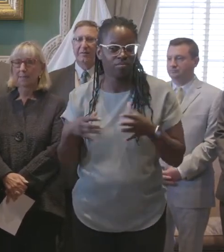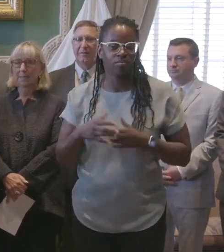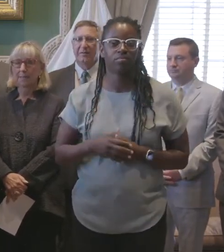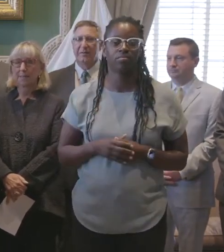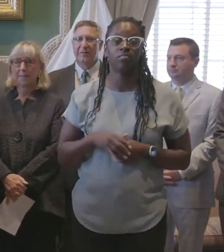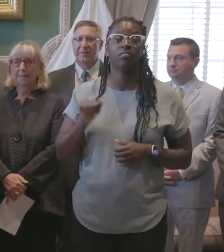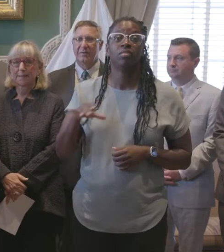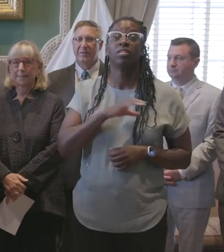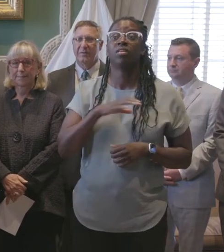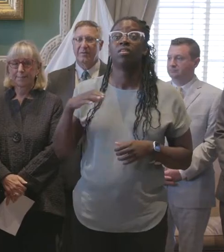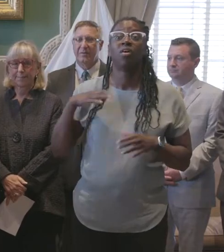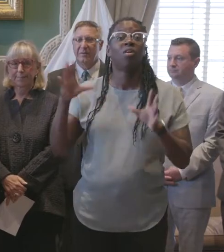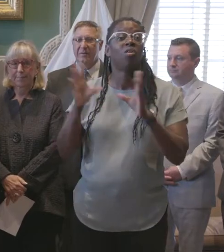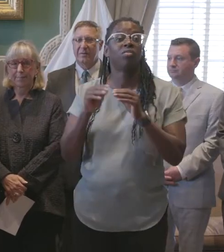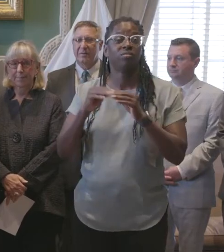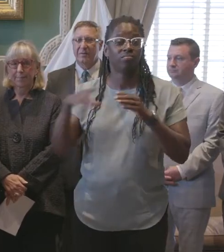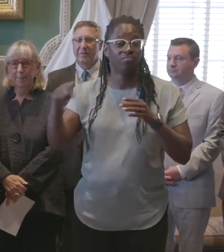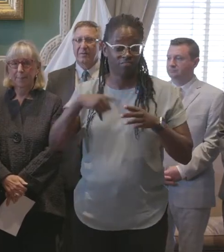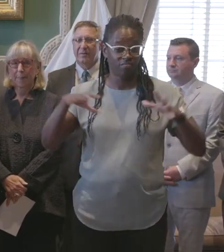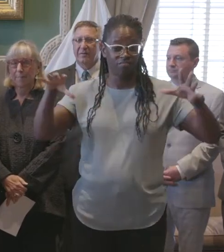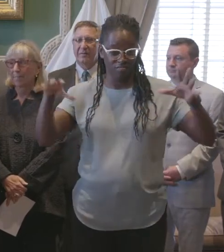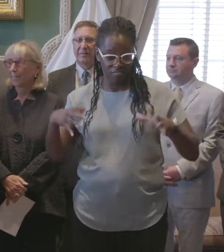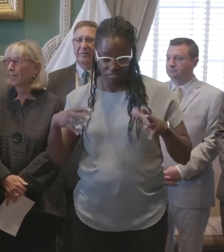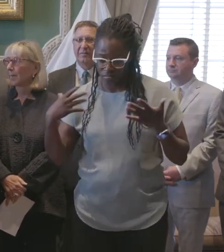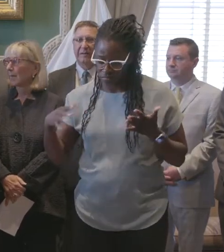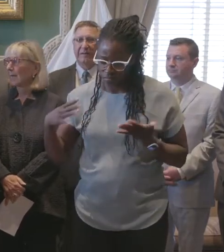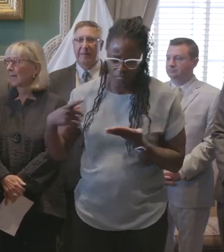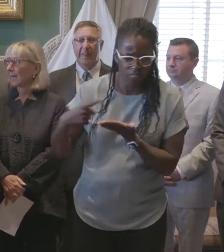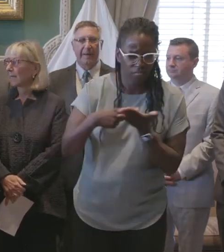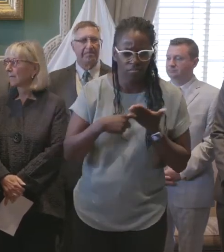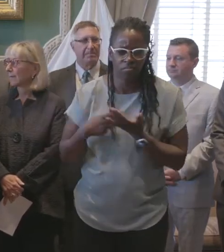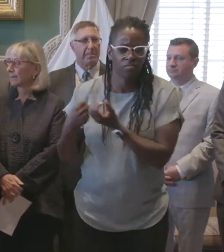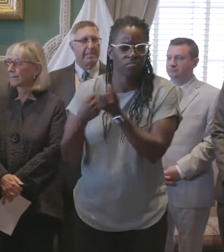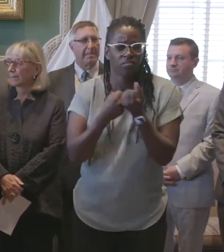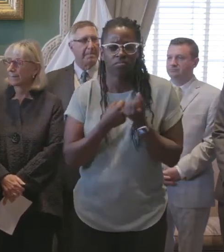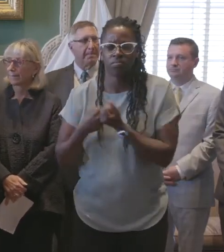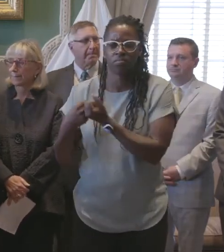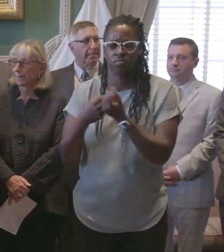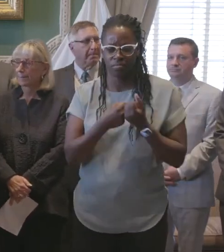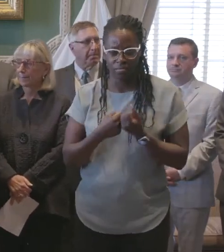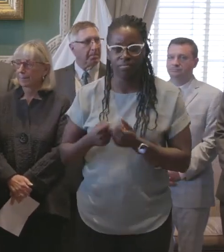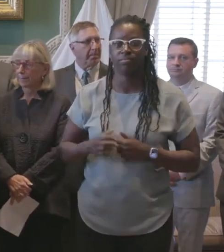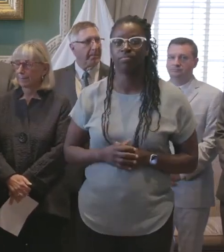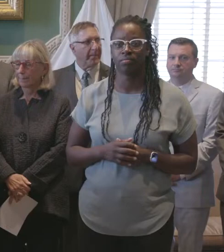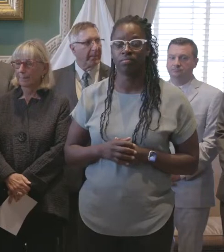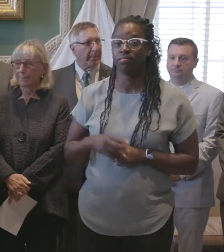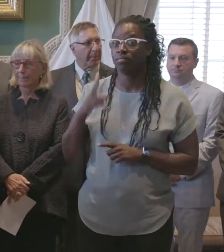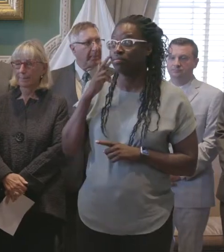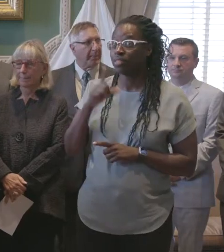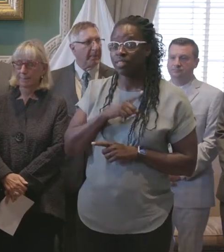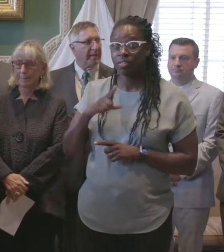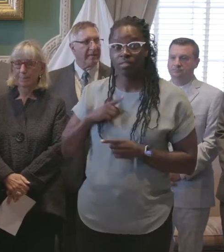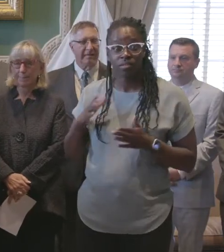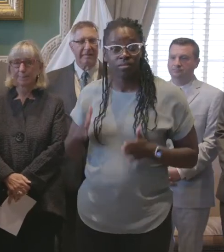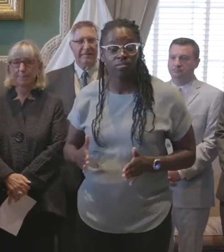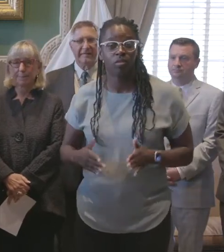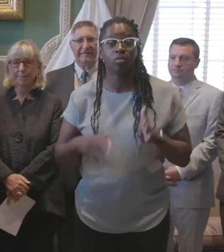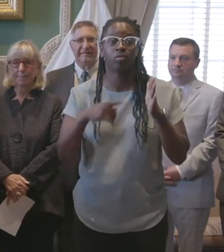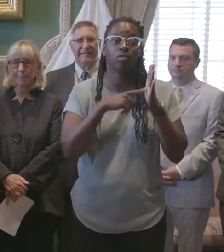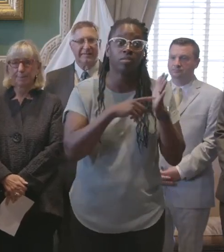delighted to be here today. I see other friends in the legislature in attendance, including Rep. Scanlon, Senator O'Connor, Rep.